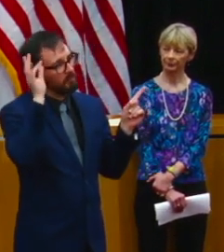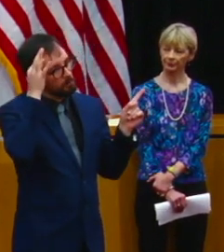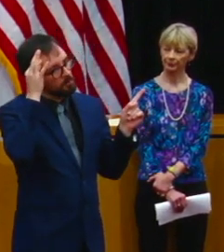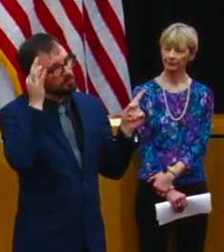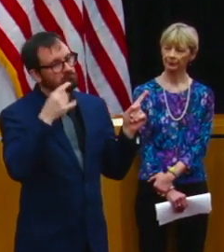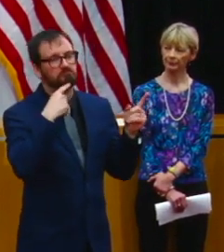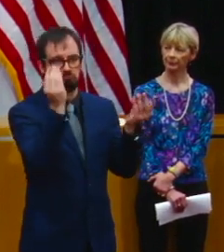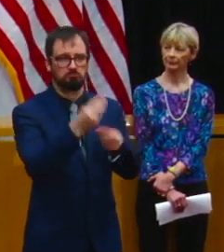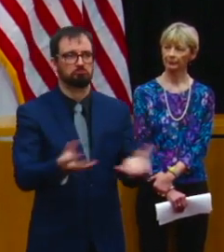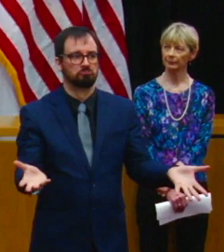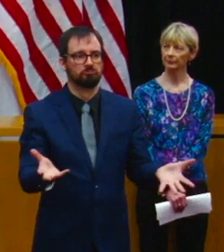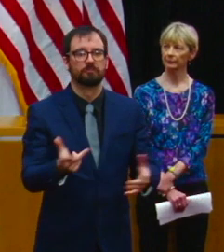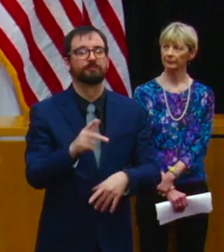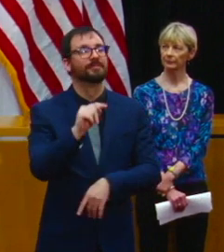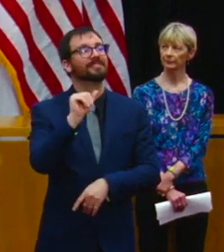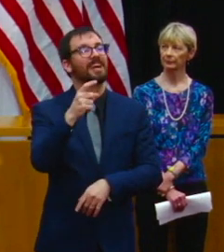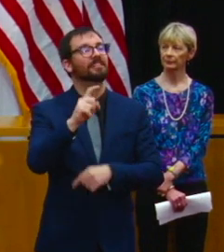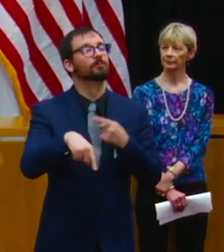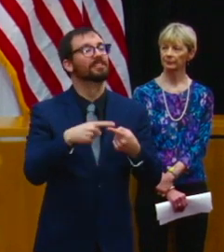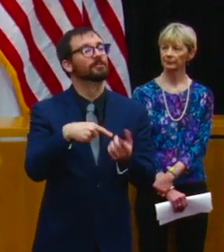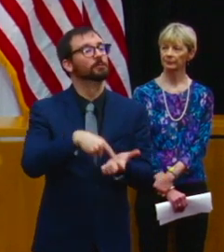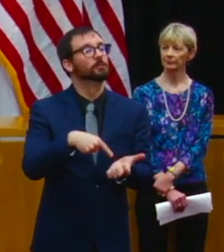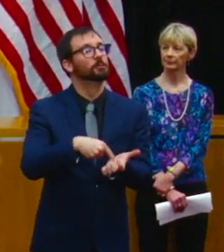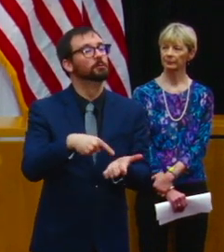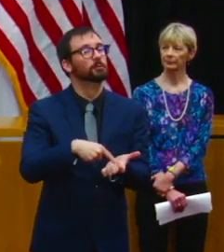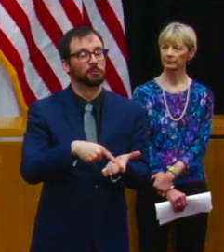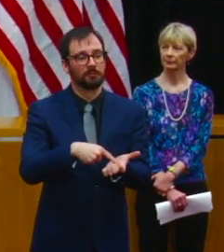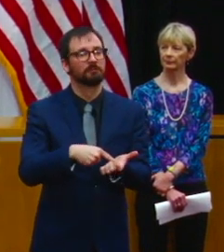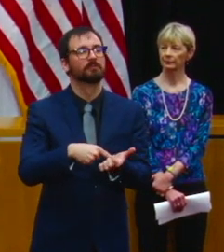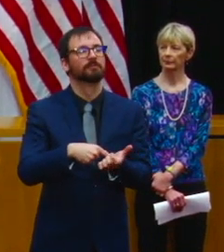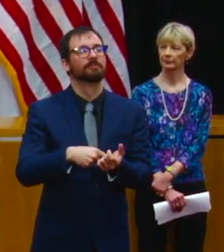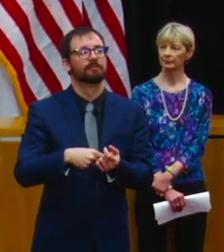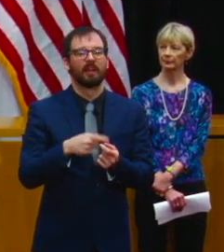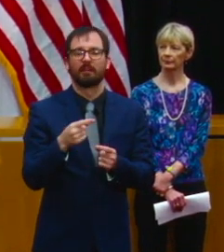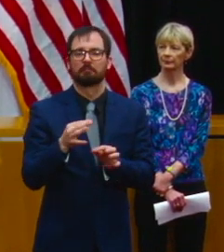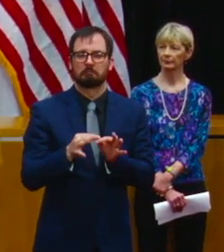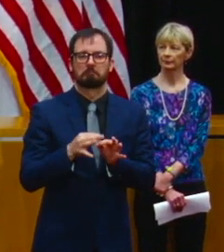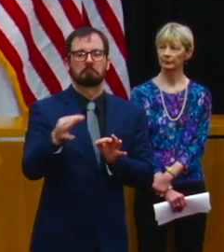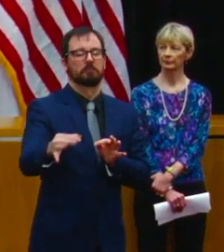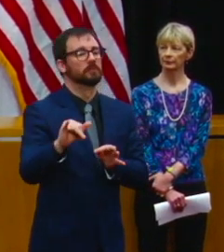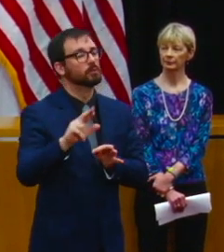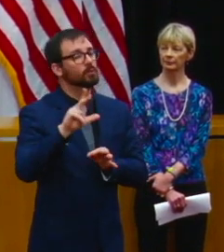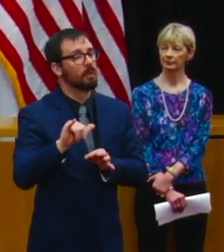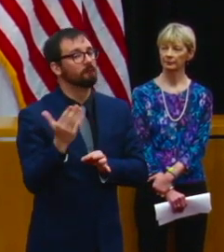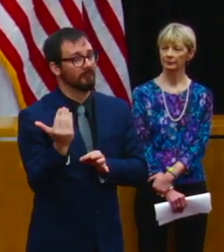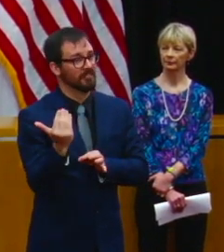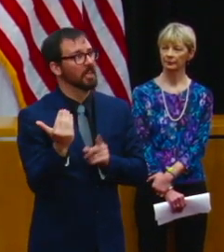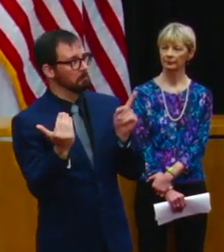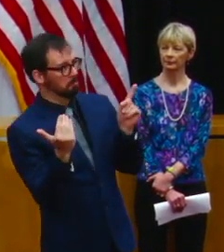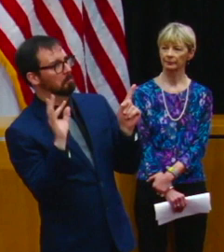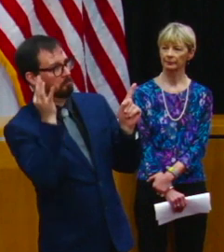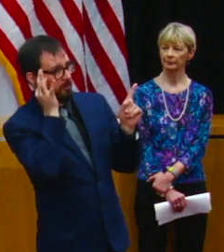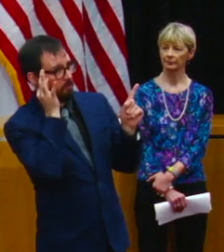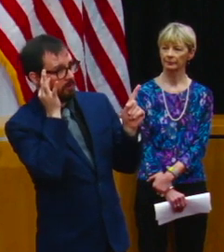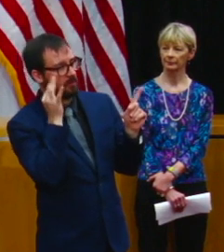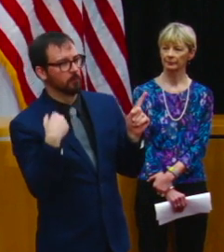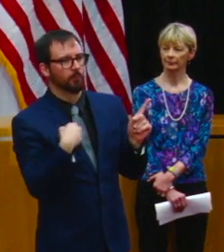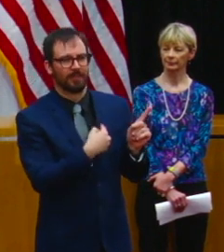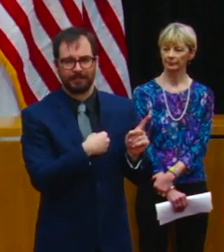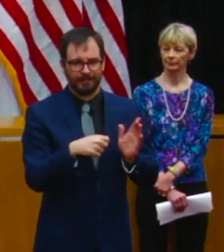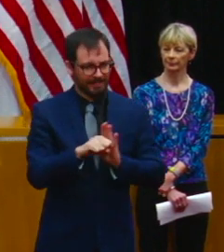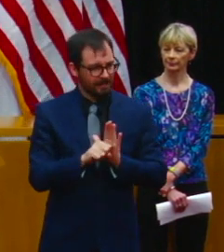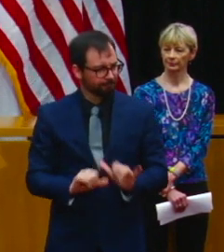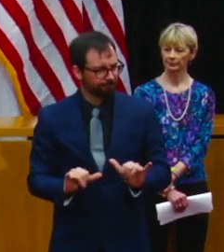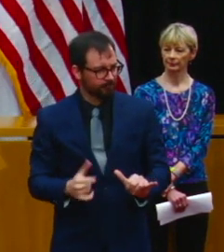payment deadline to July 15. Over the past several days, we've worked closely with our colleagues in the legislature to develop a plan